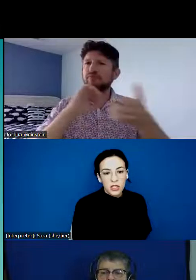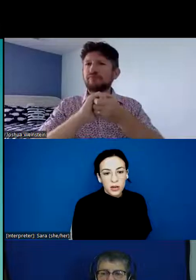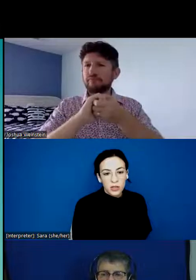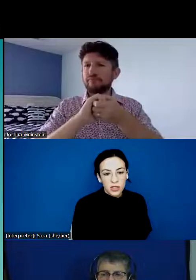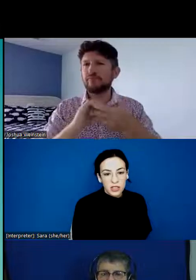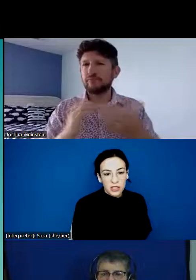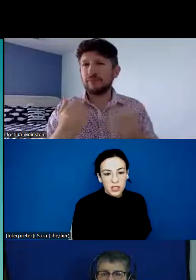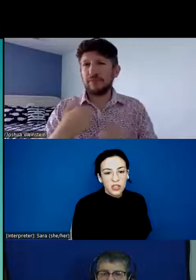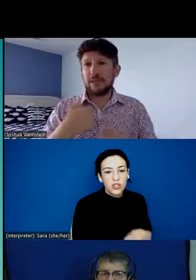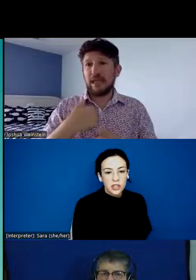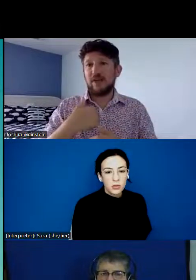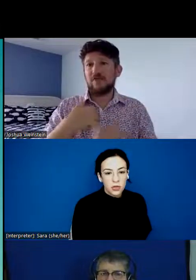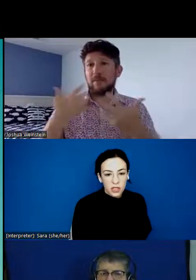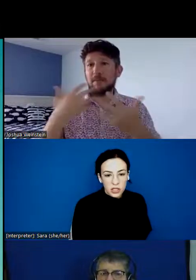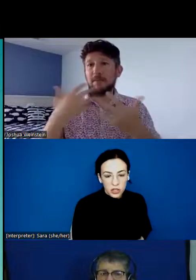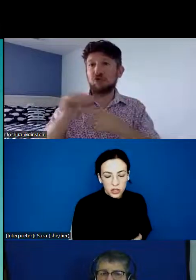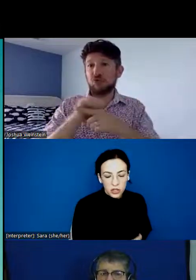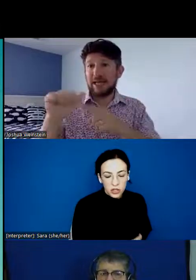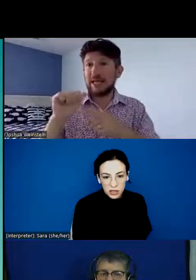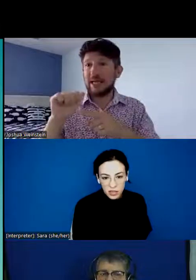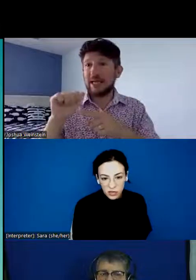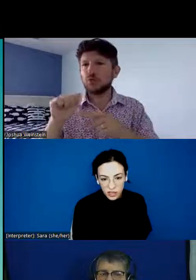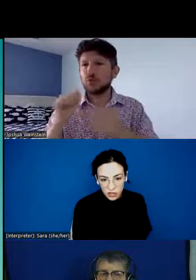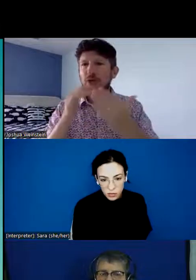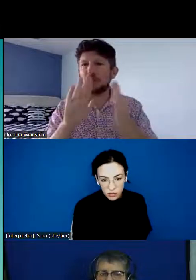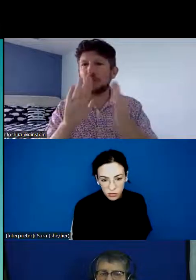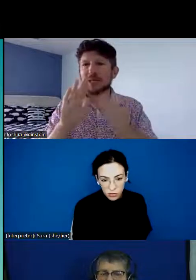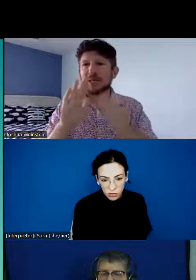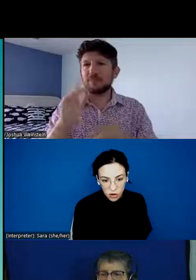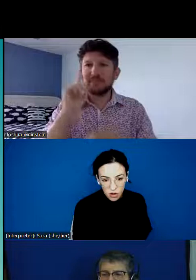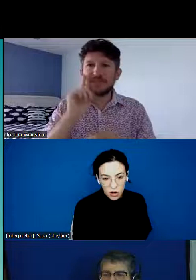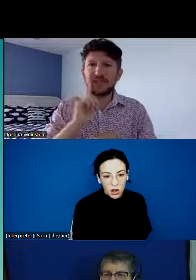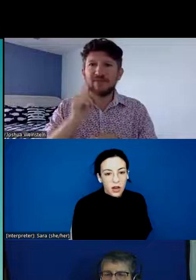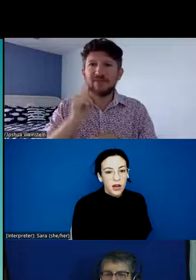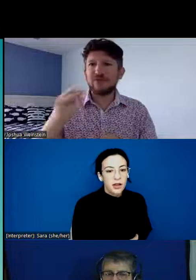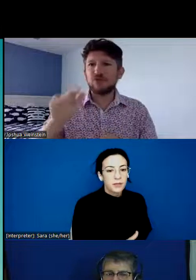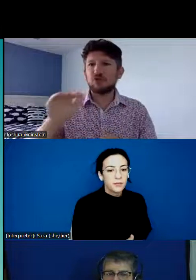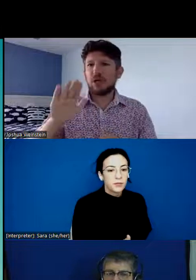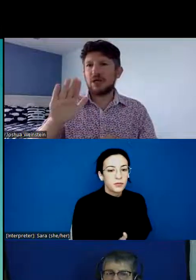It's a good opportunity you should take the opportunity to consider these factors before